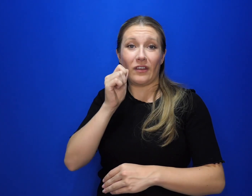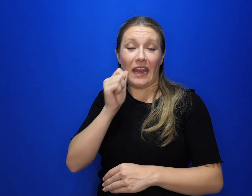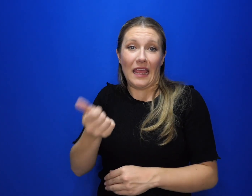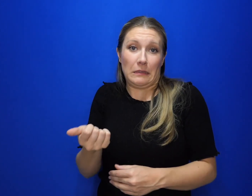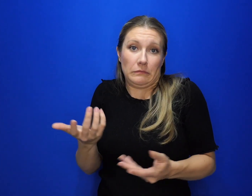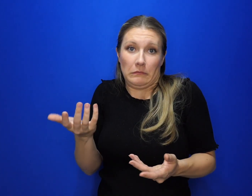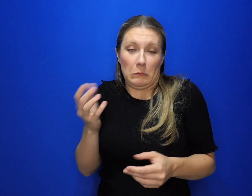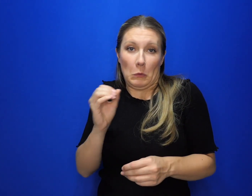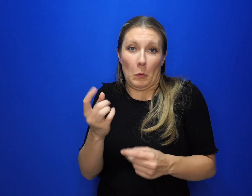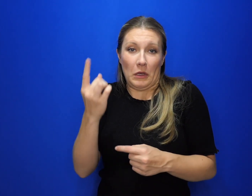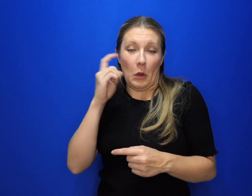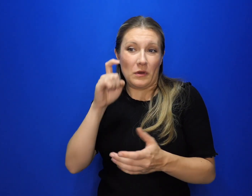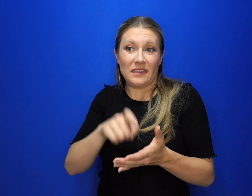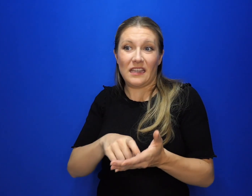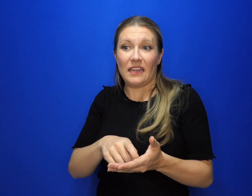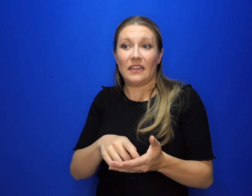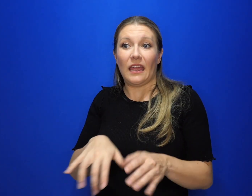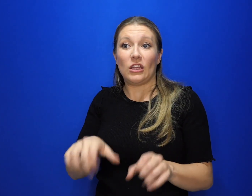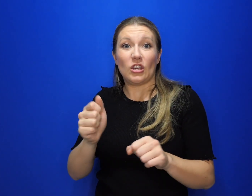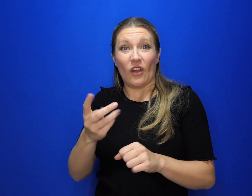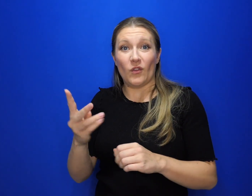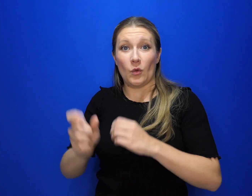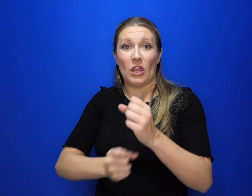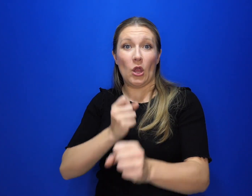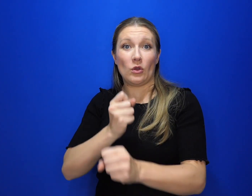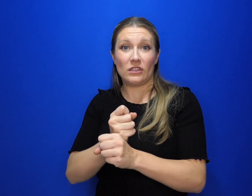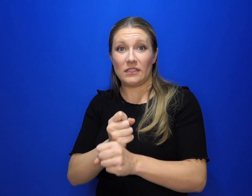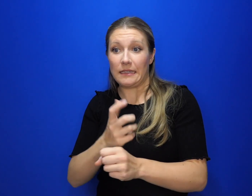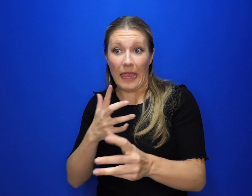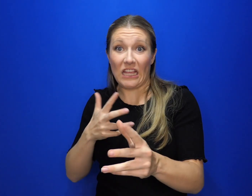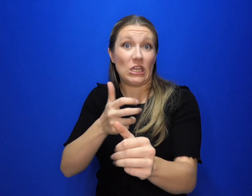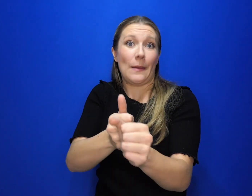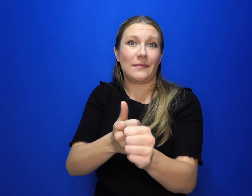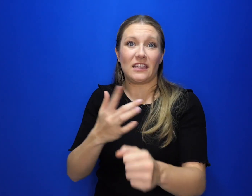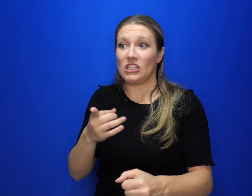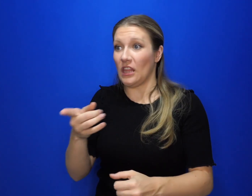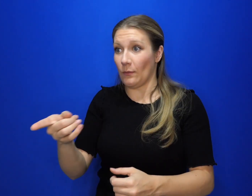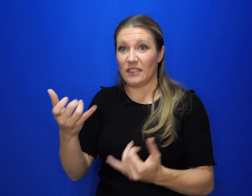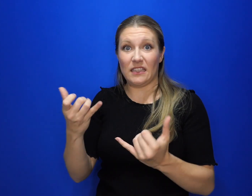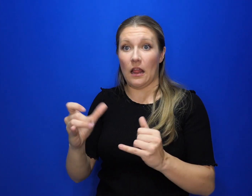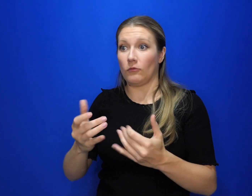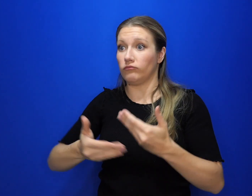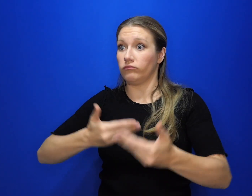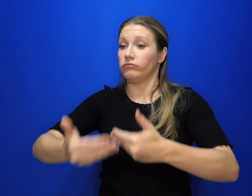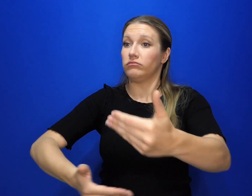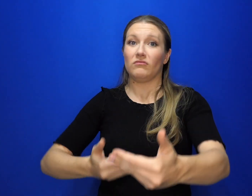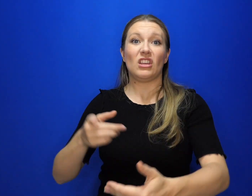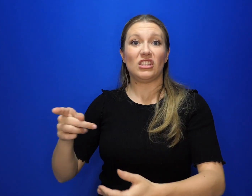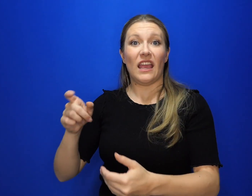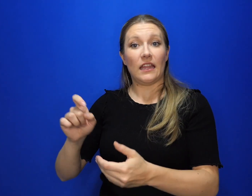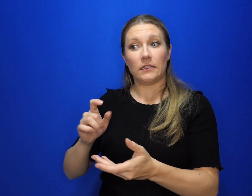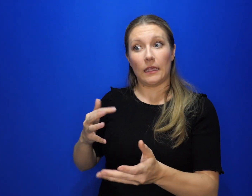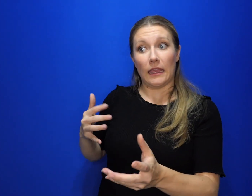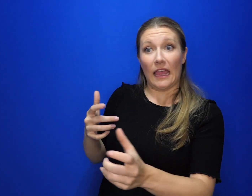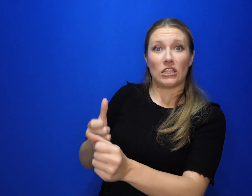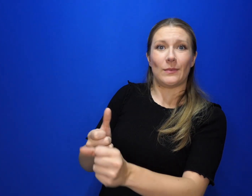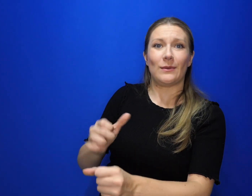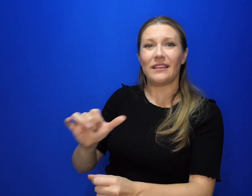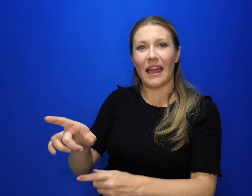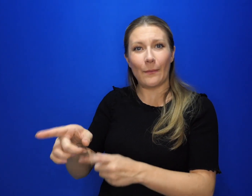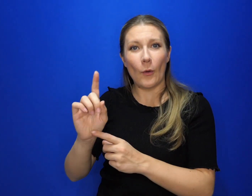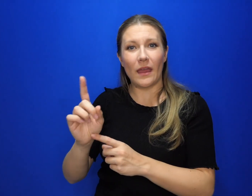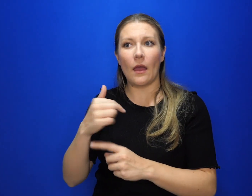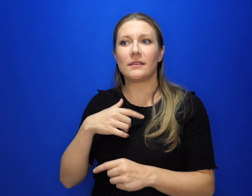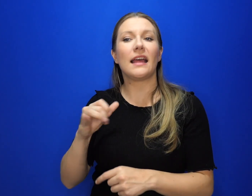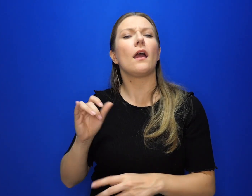And it took her a couple of years to rebound and catch up from that because they were still moving forward. She had to learn the back stuff. And it was that moment I was